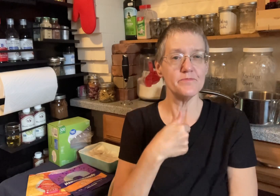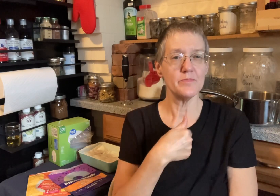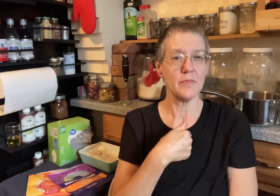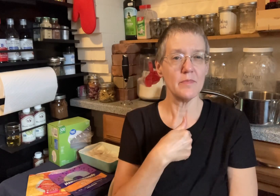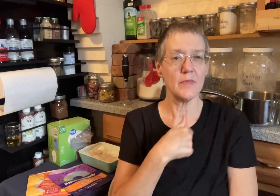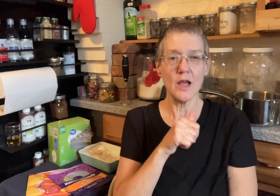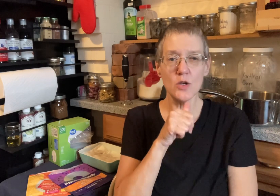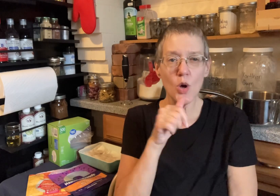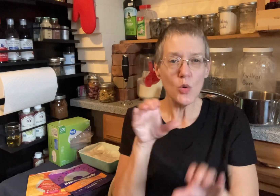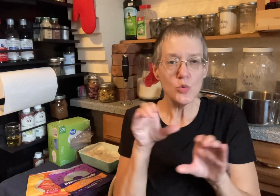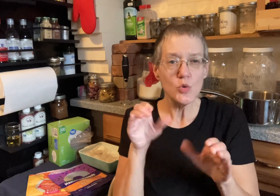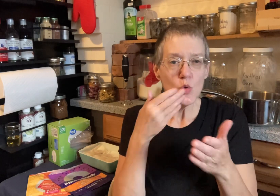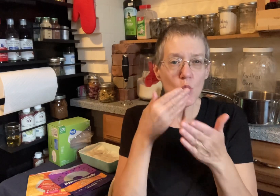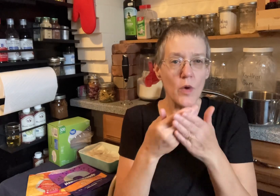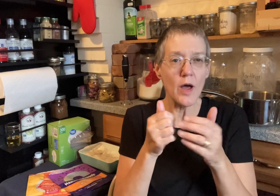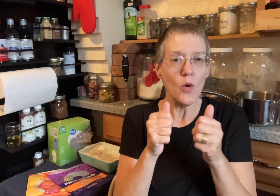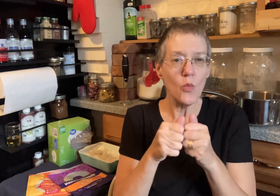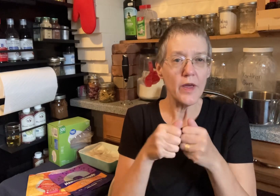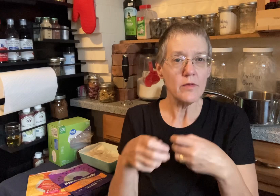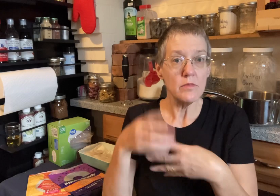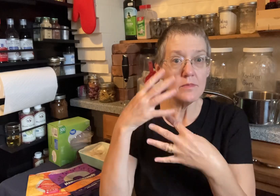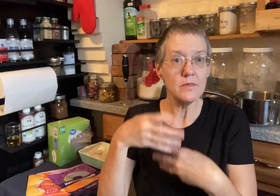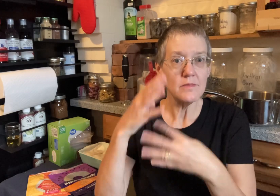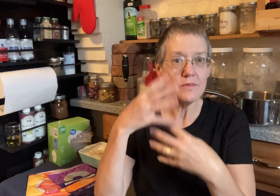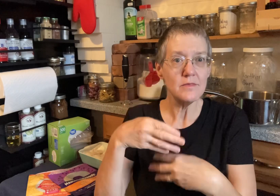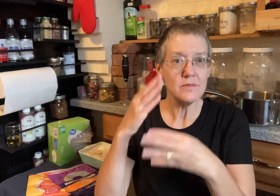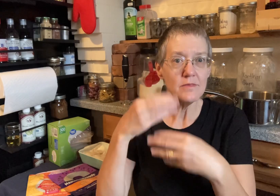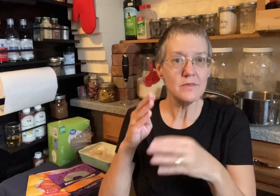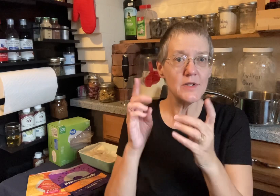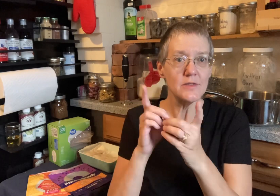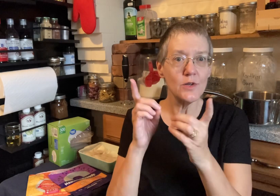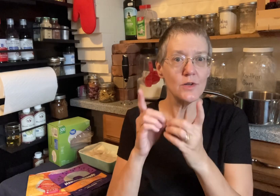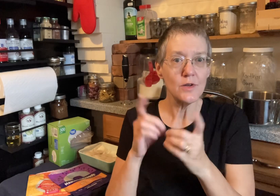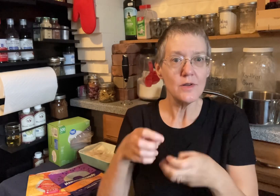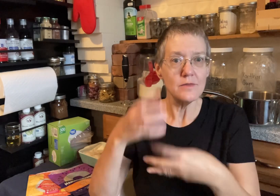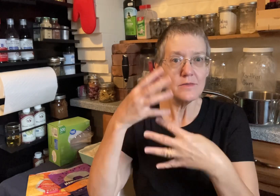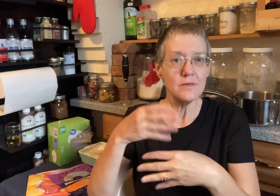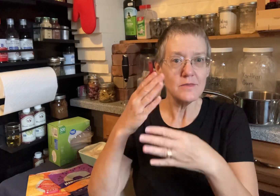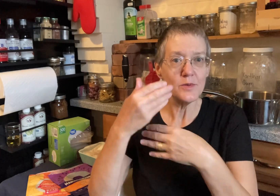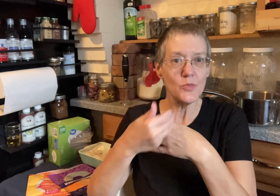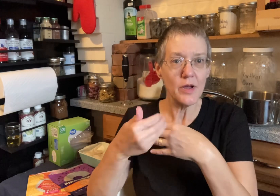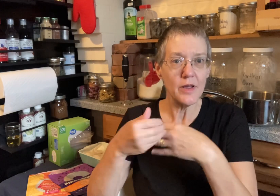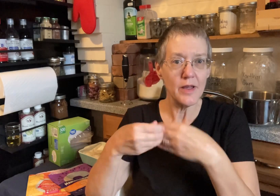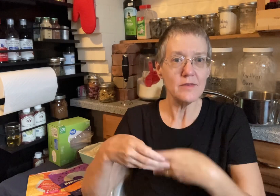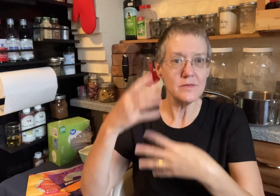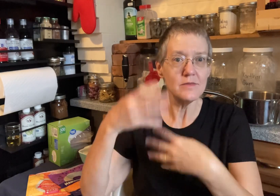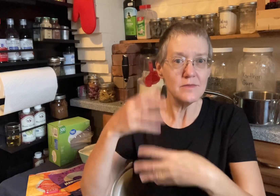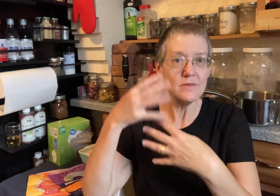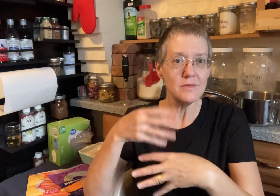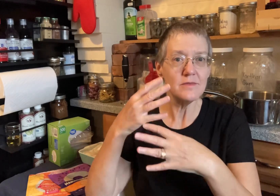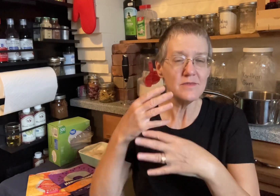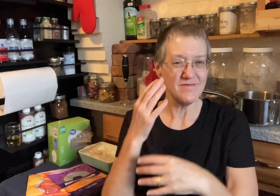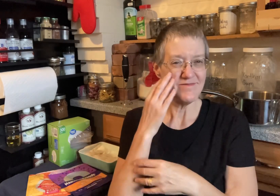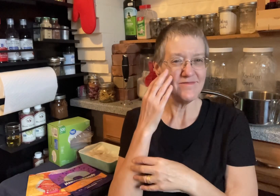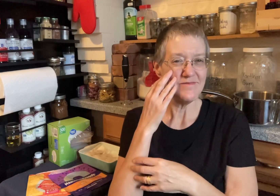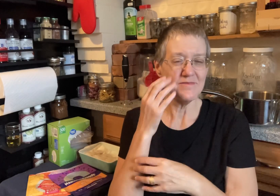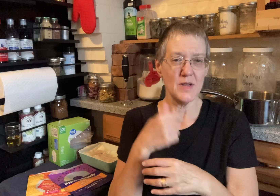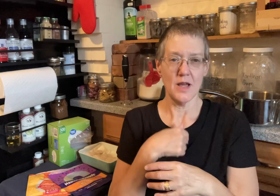pages because I don't do well seeing the daily pictures of desserts and